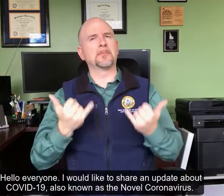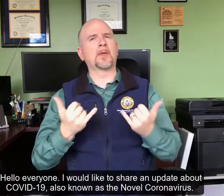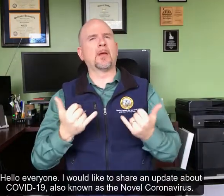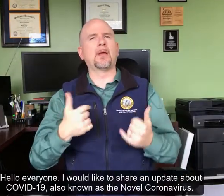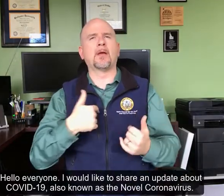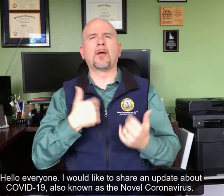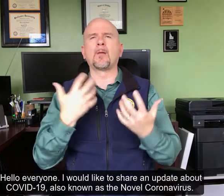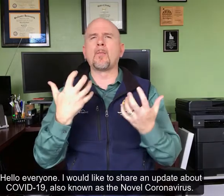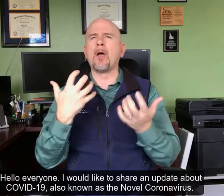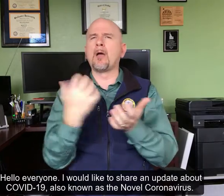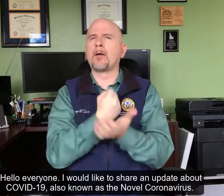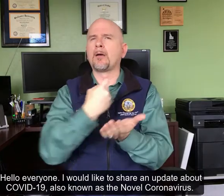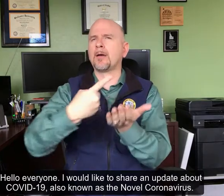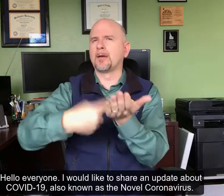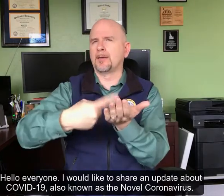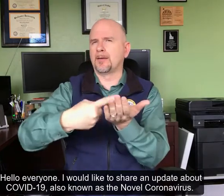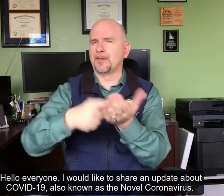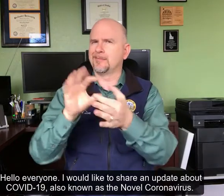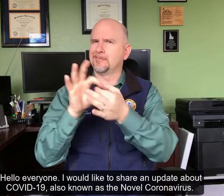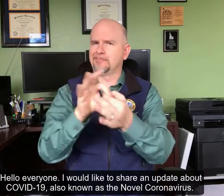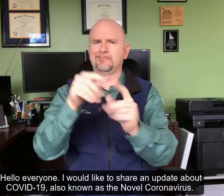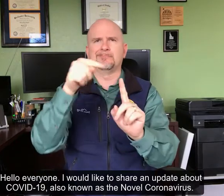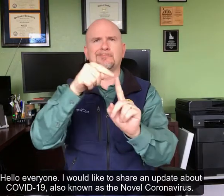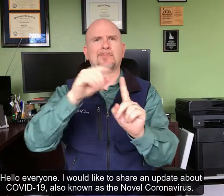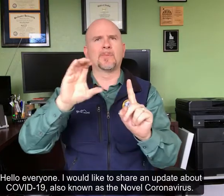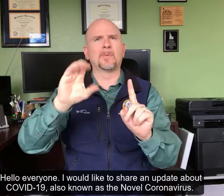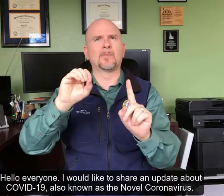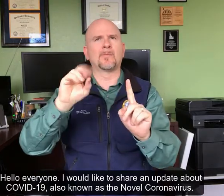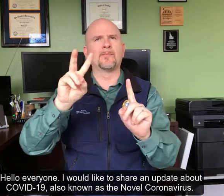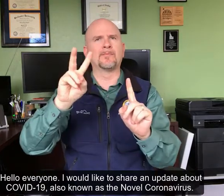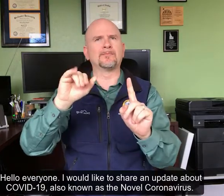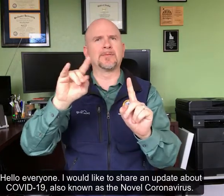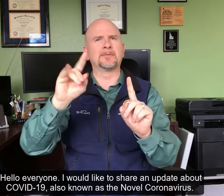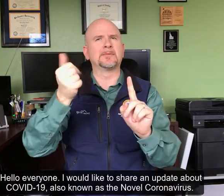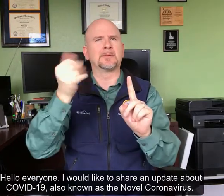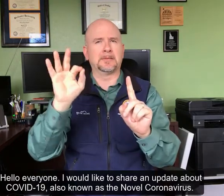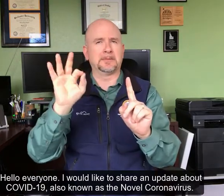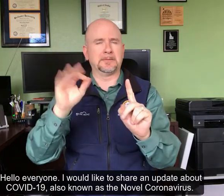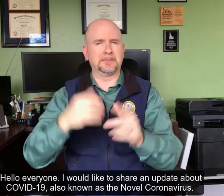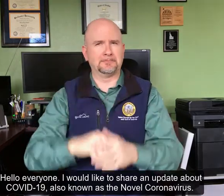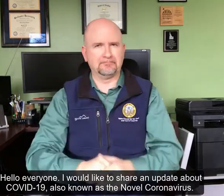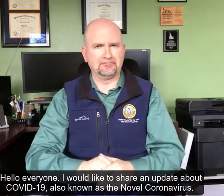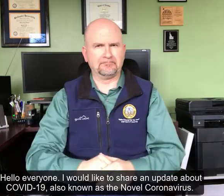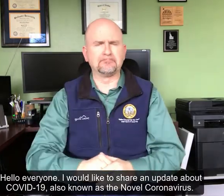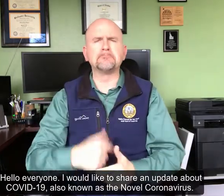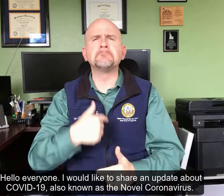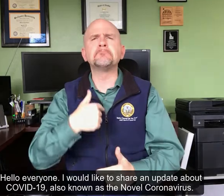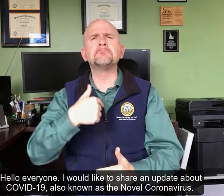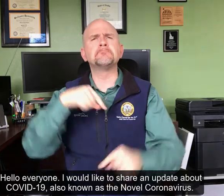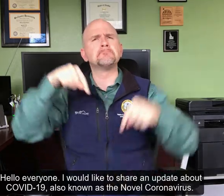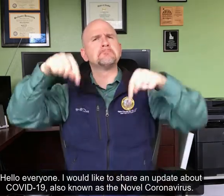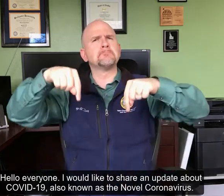Hello everyone. I would like to share an update about COVID-19, also known as the novel